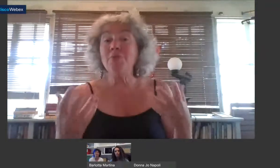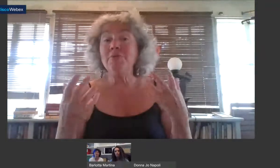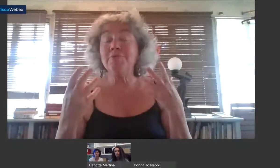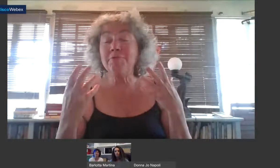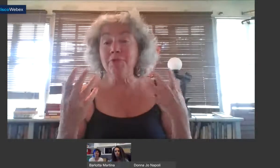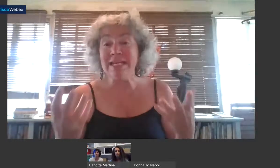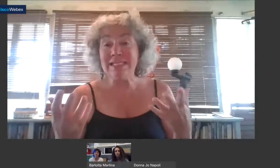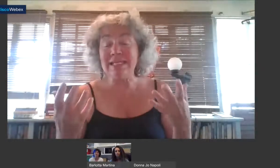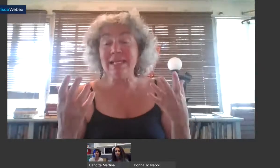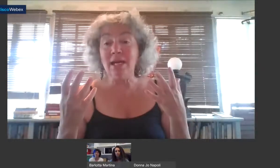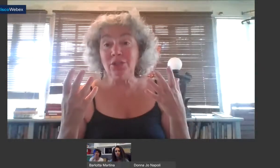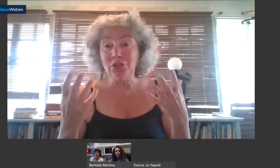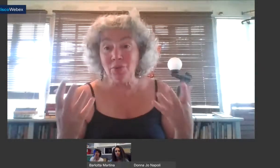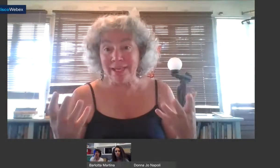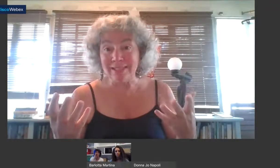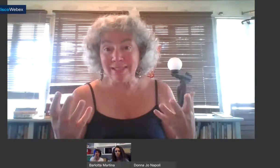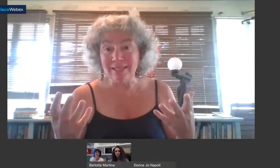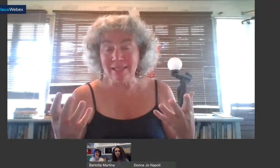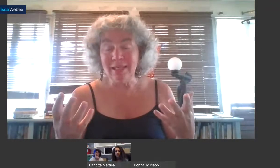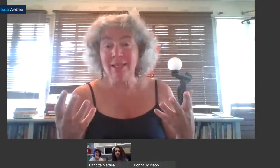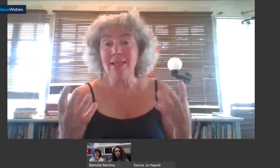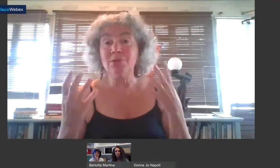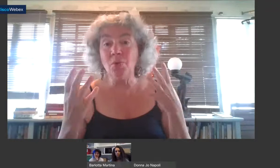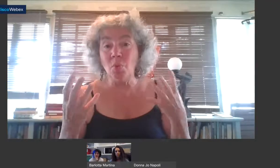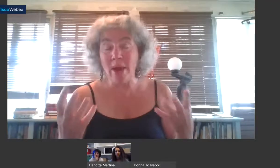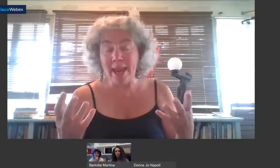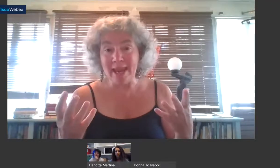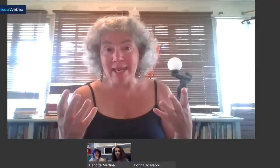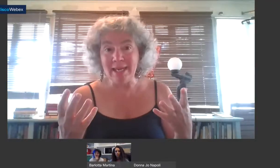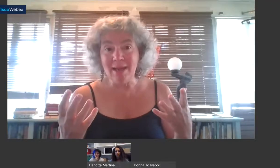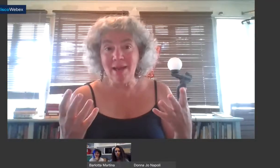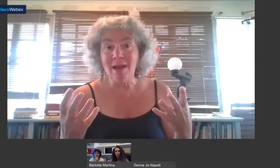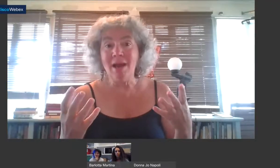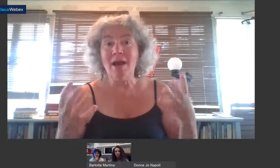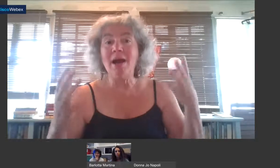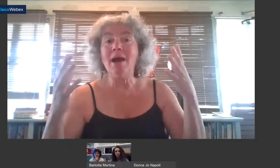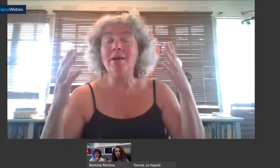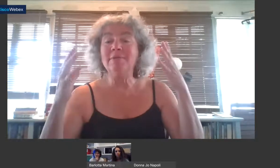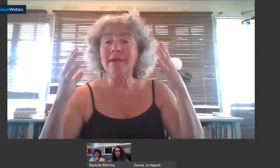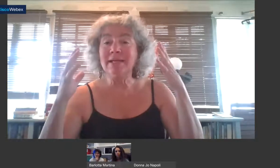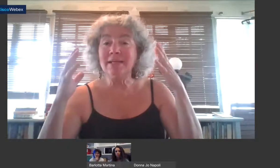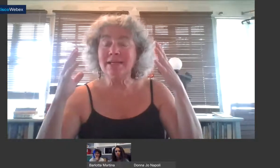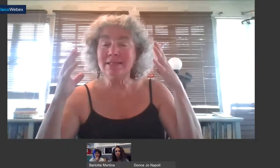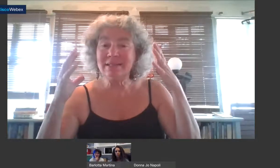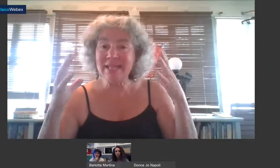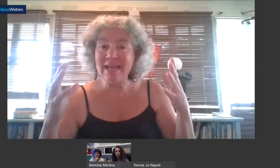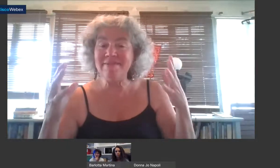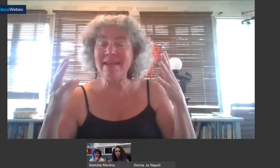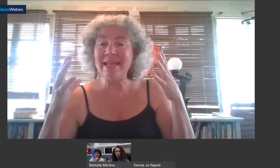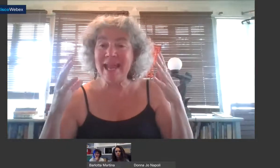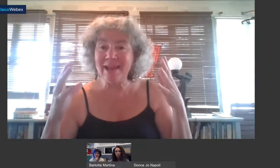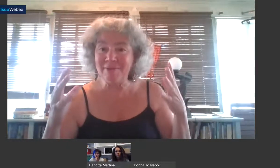So freezing a joint is a way of saving